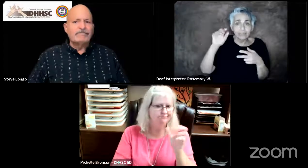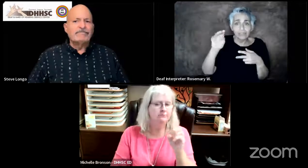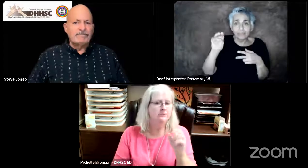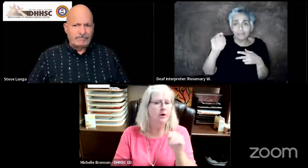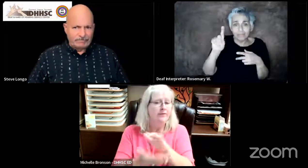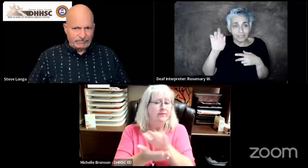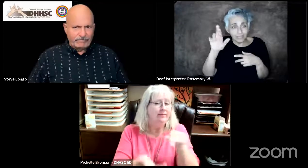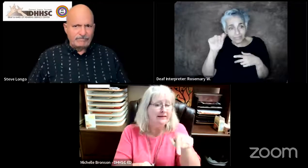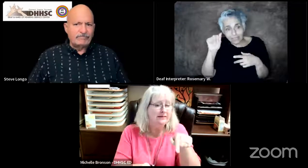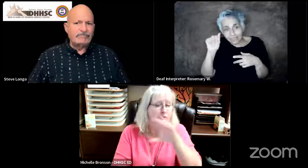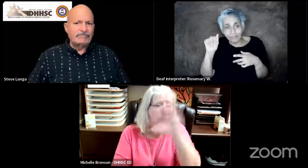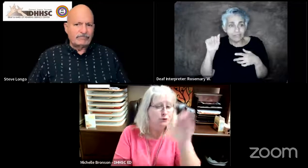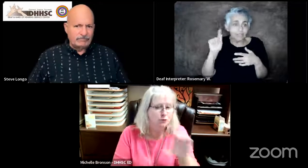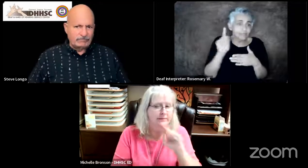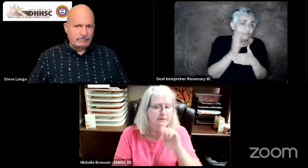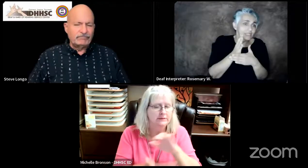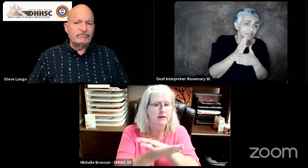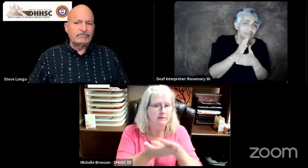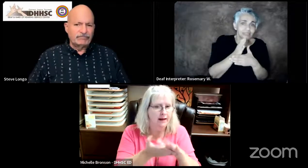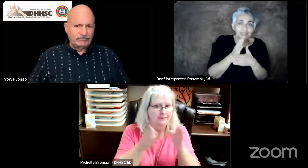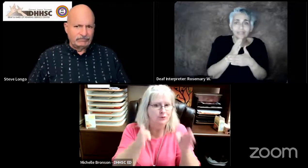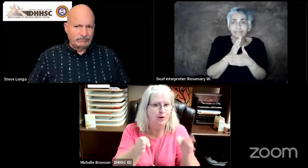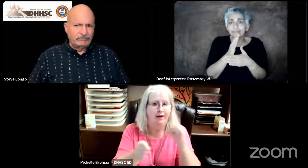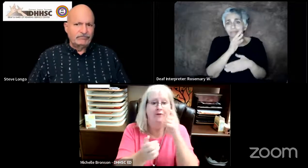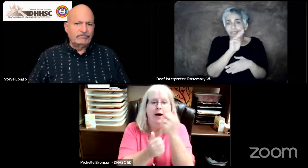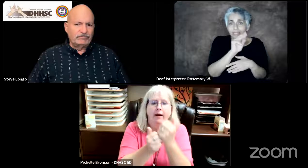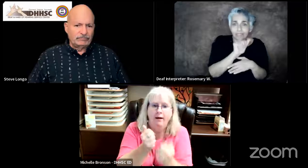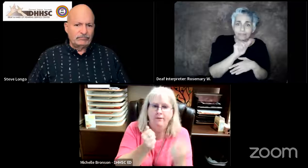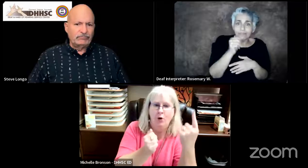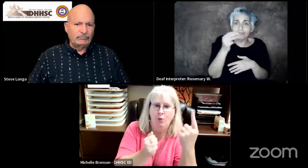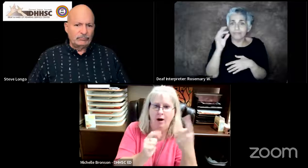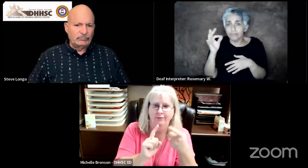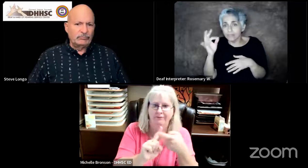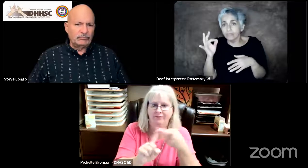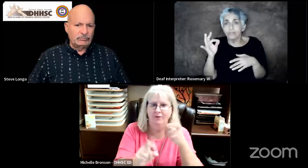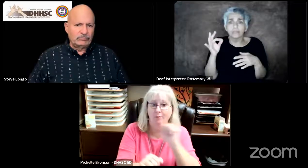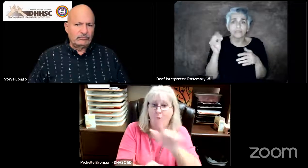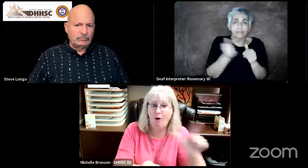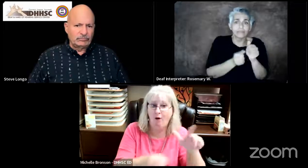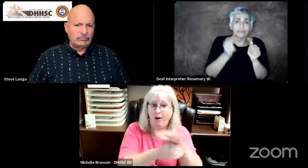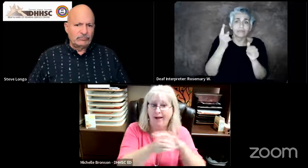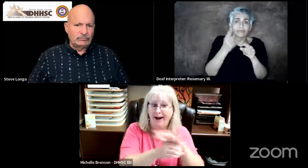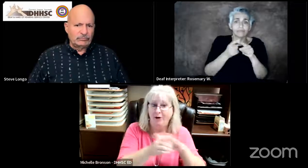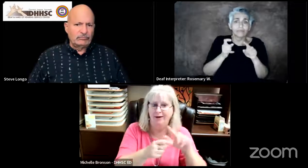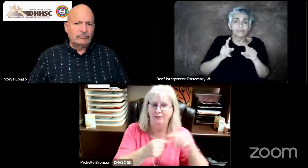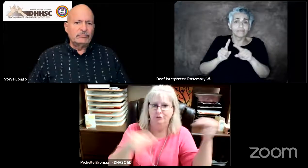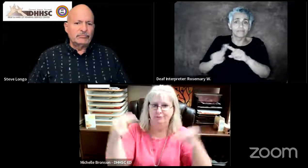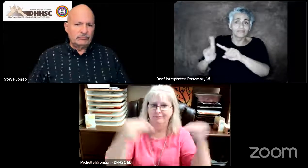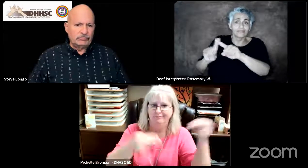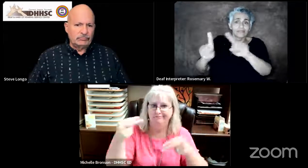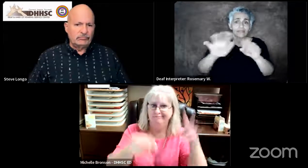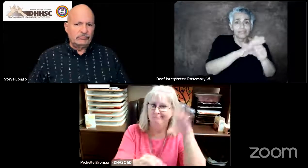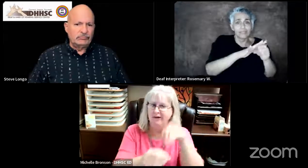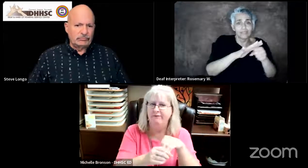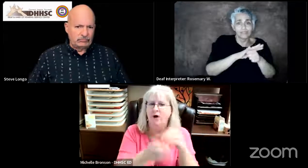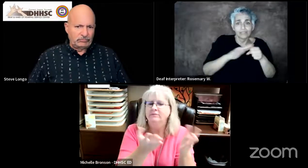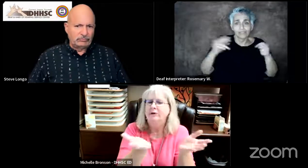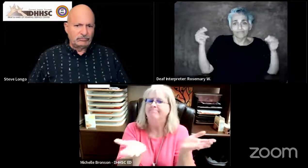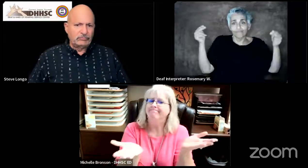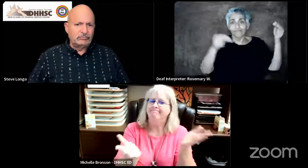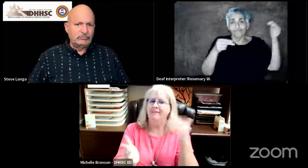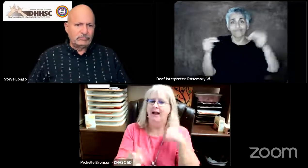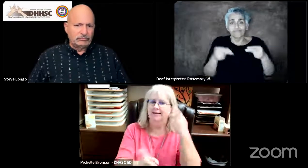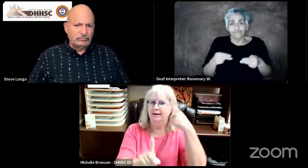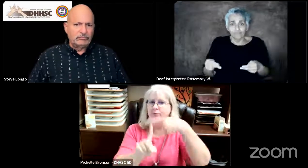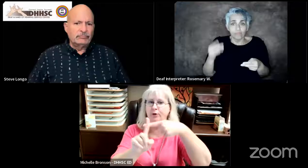Jamie is in Madera, Fresno. So this Zoom is a really nice avenue through which everyone from all of those areas are